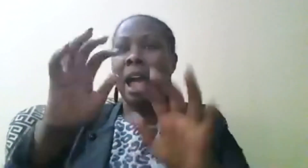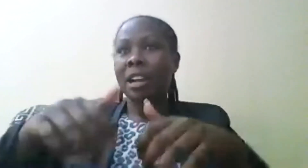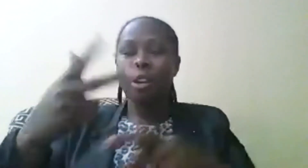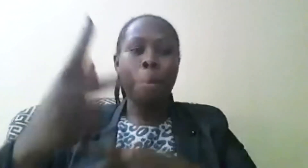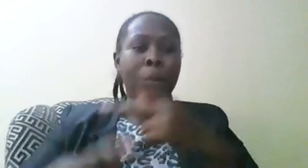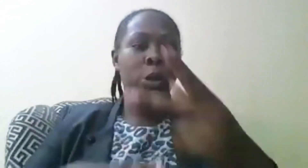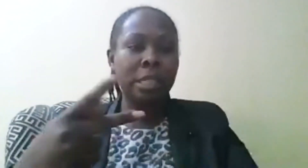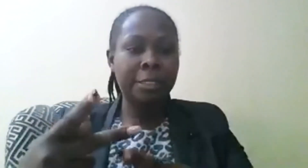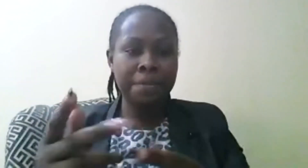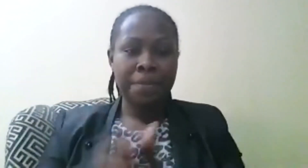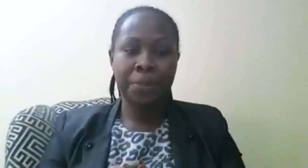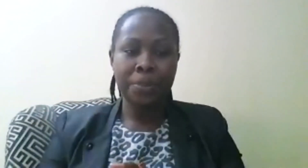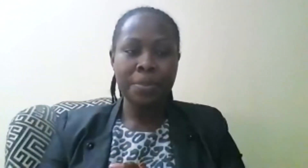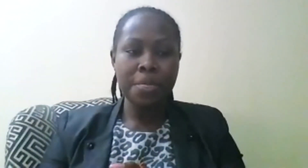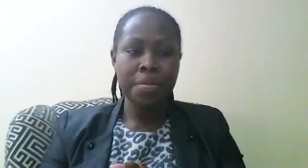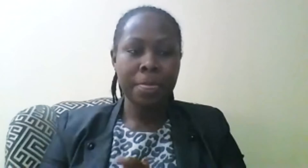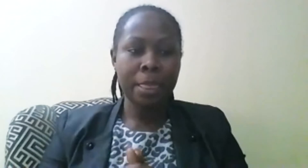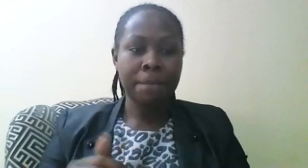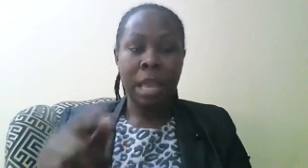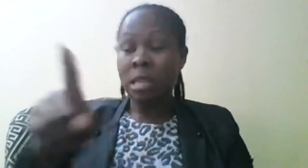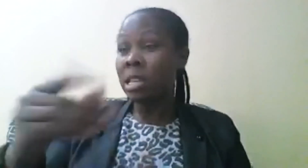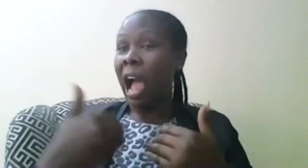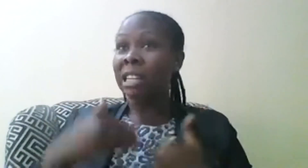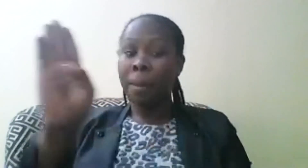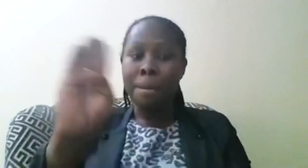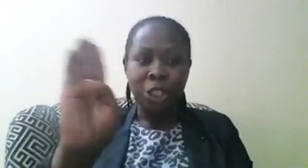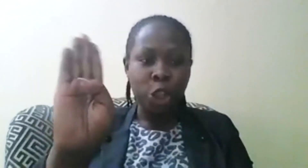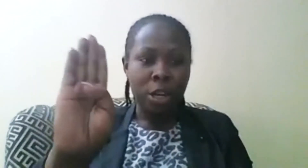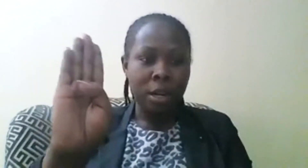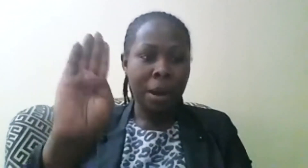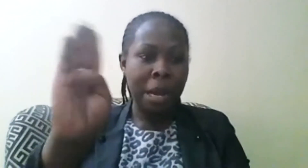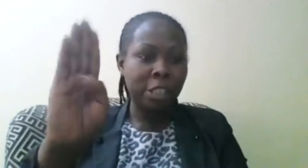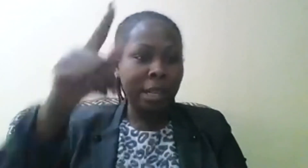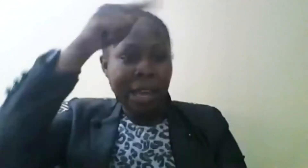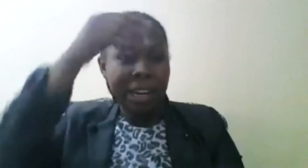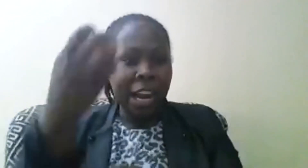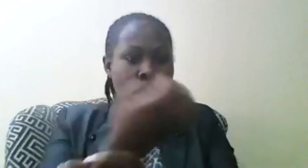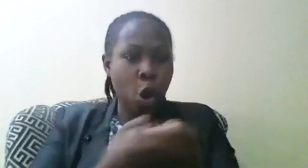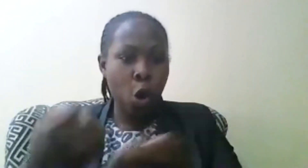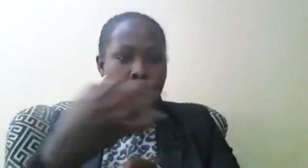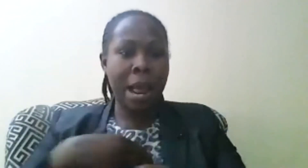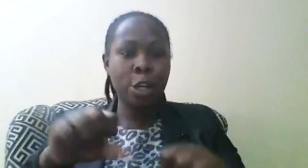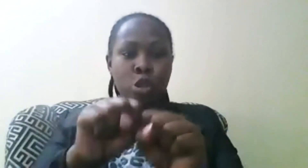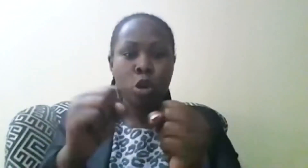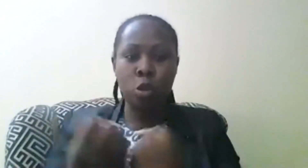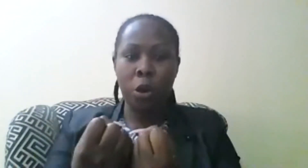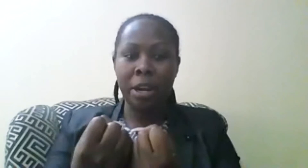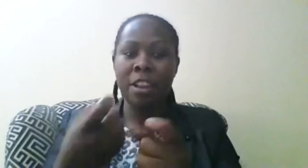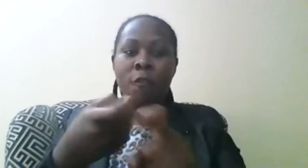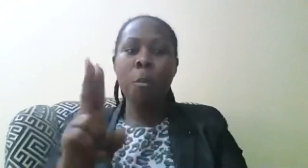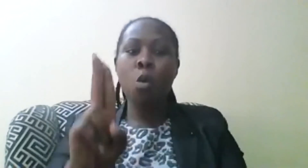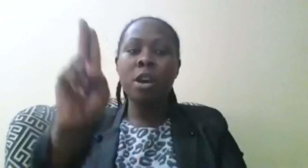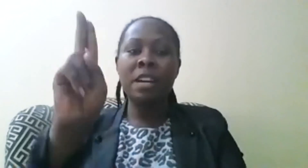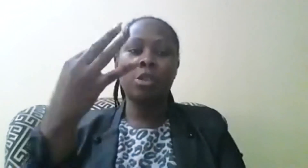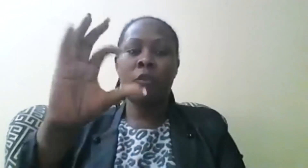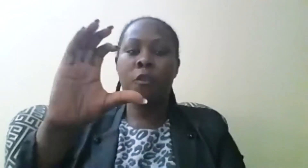The founder of Gifted Hands Agro Processing and agribusiness. He has a degree in